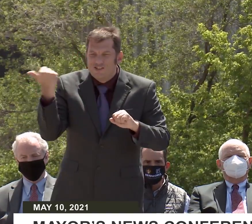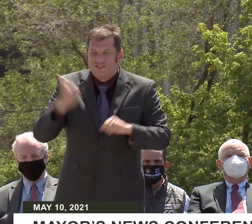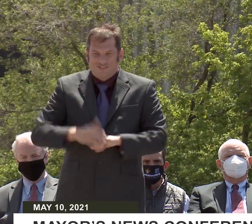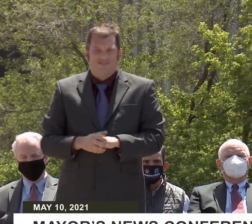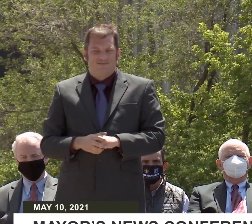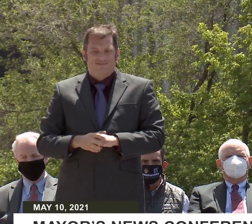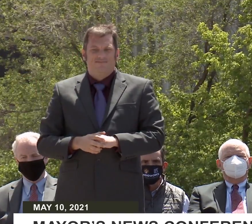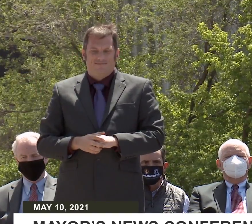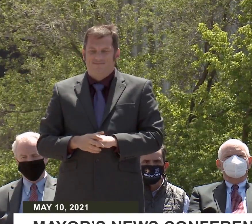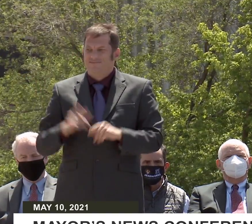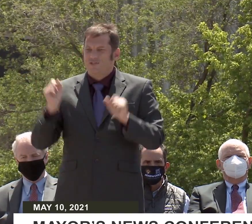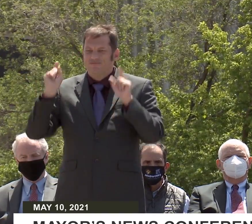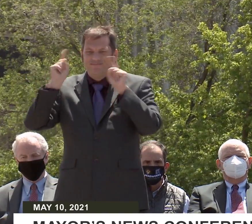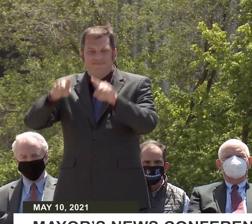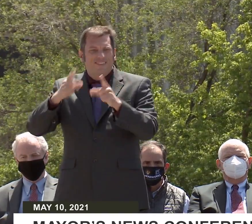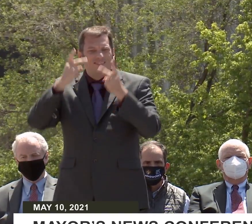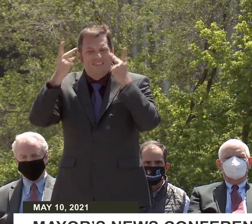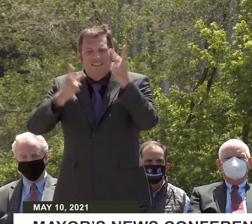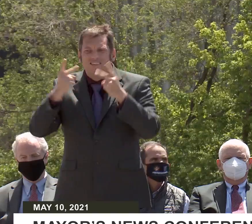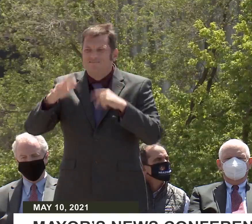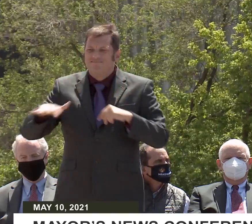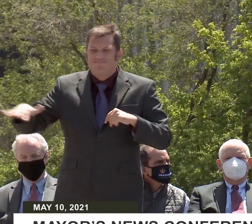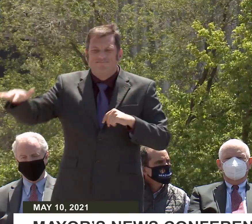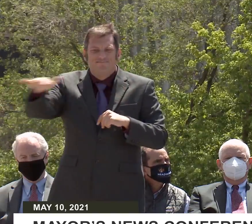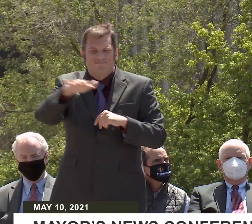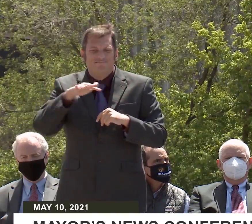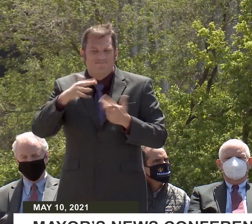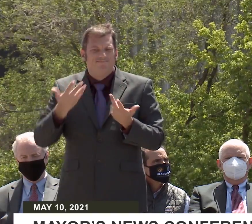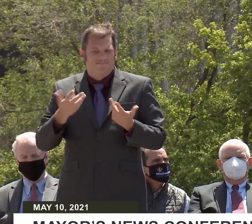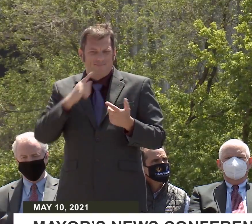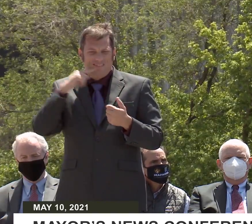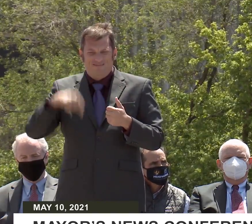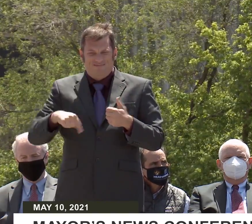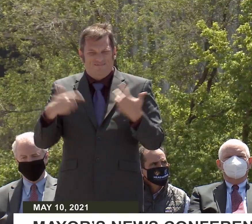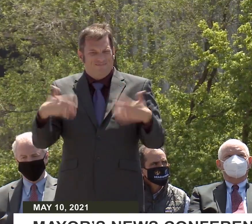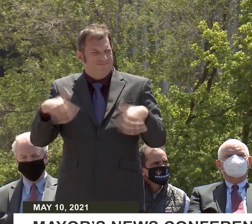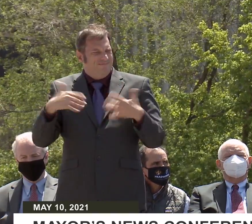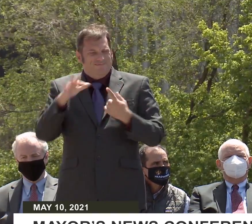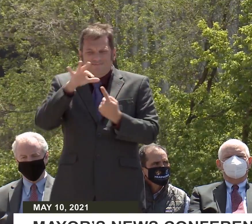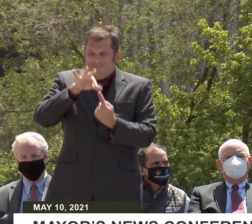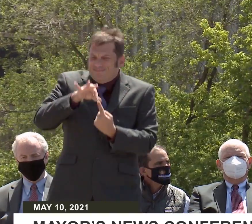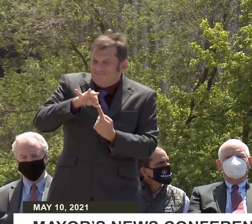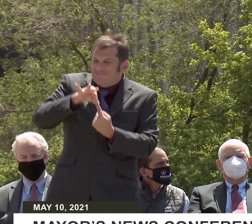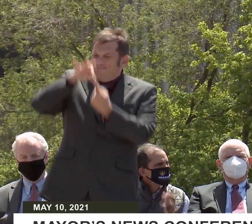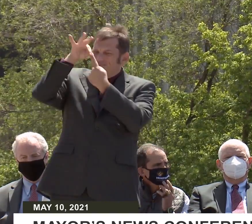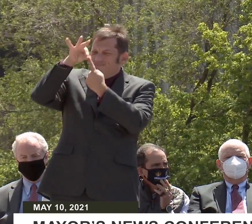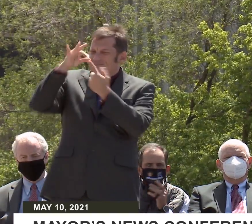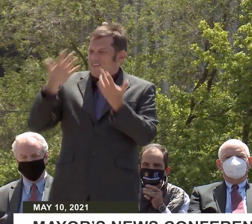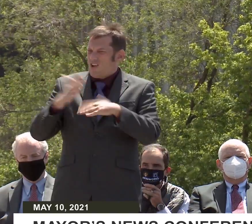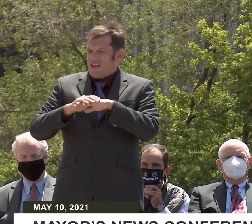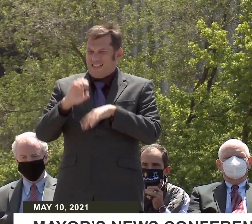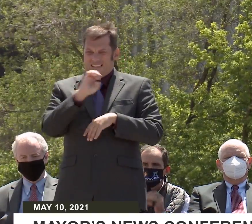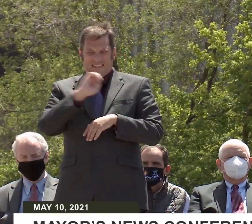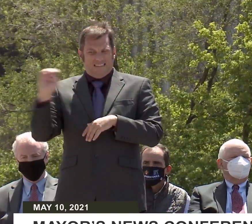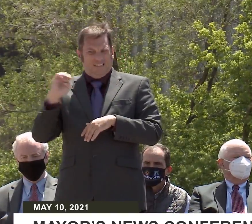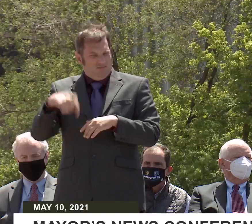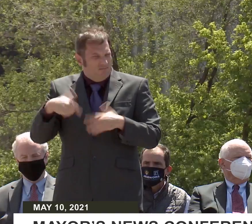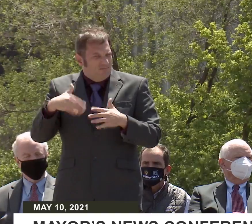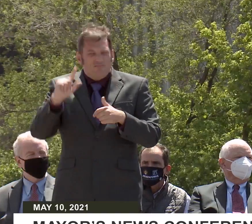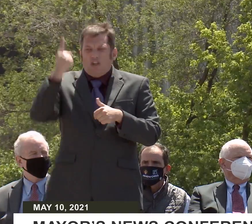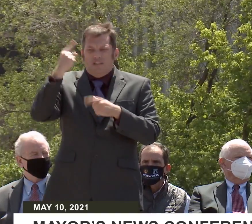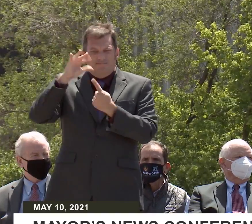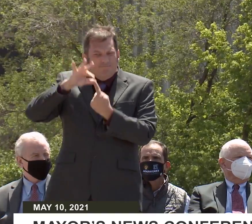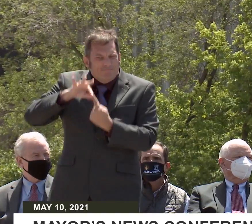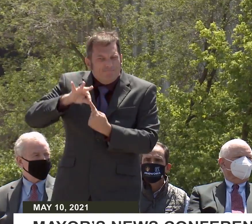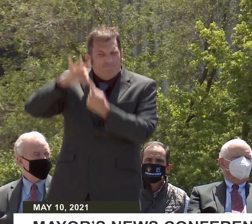projects of its kind in the eastern United States, and will remove the hydraulic restrictions at the